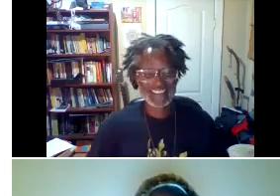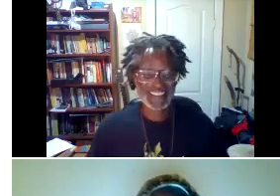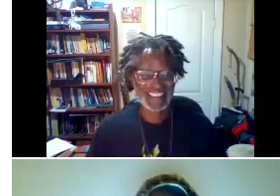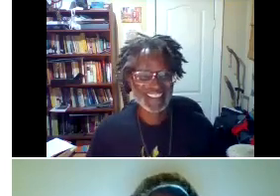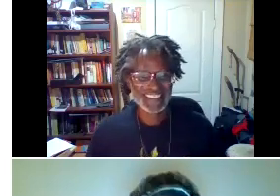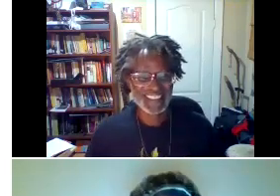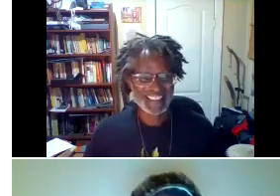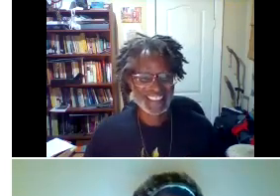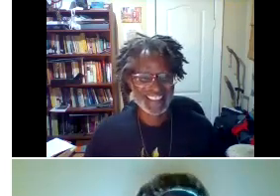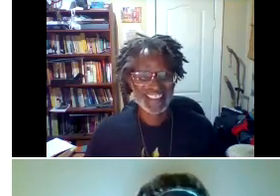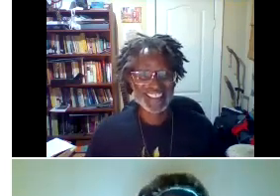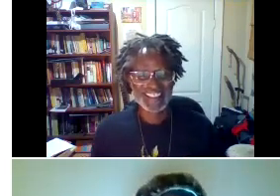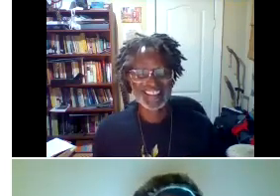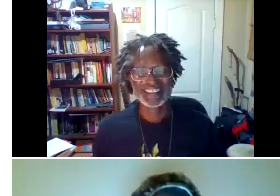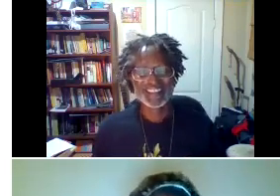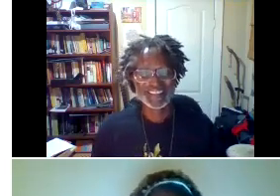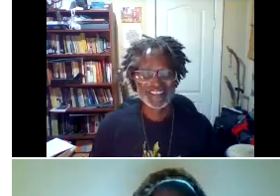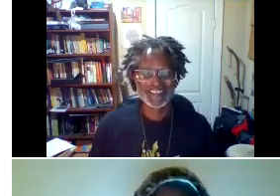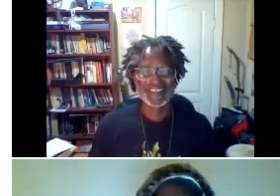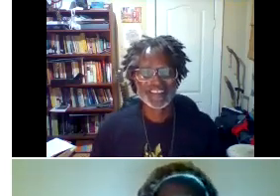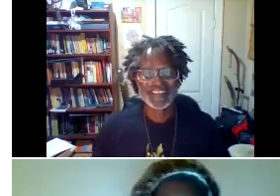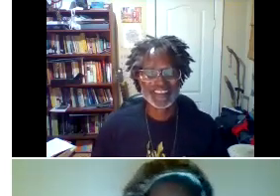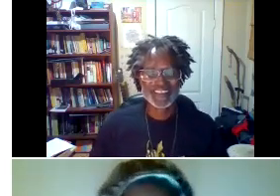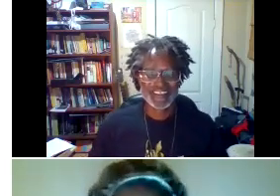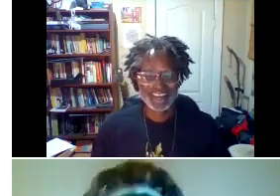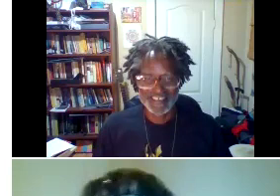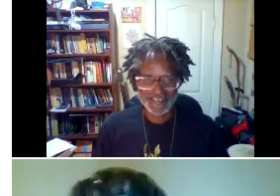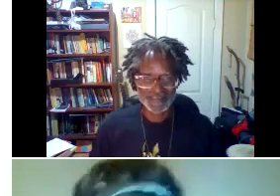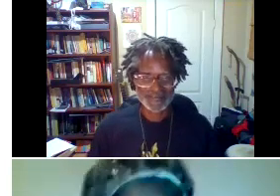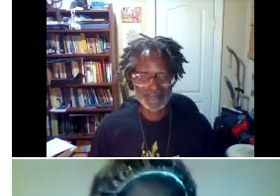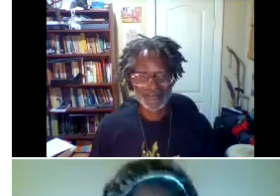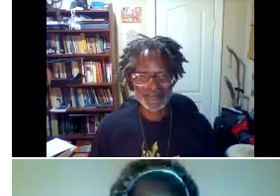This one is an exception. The question word comes first on this one.